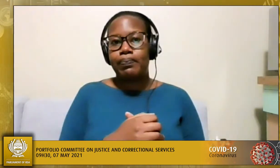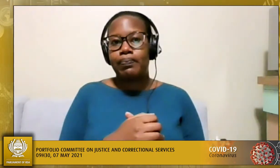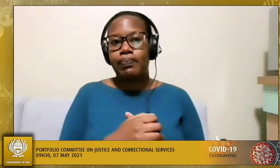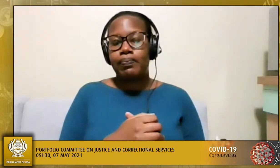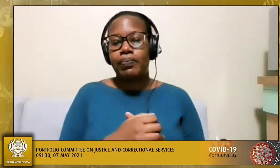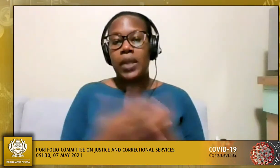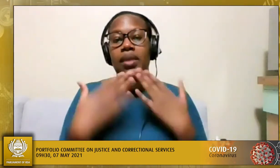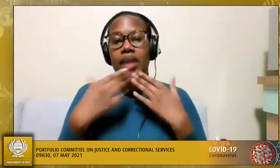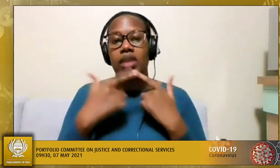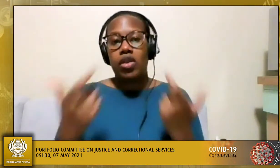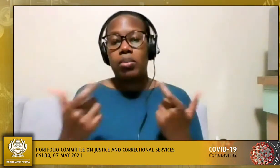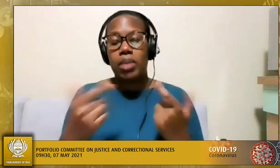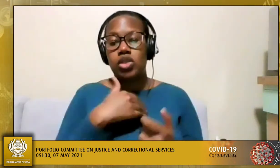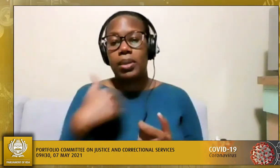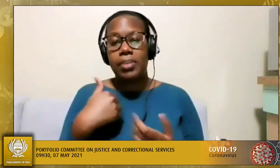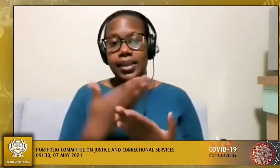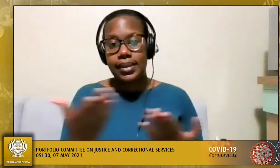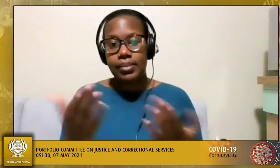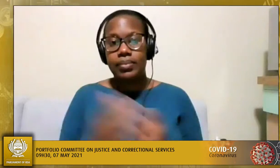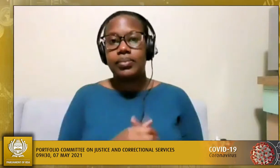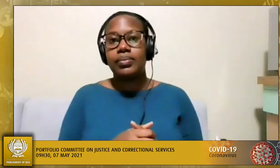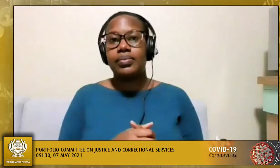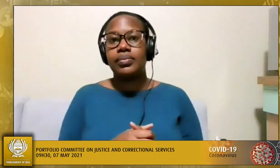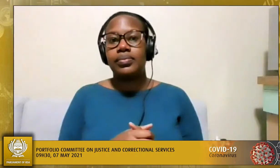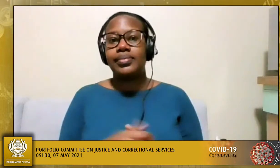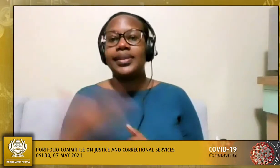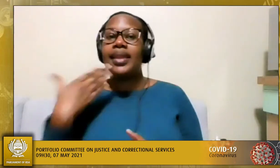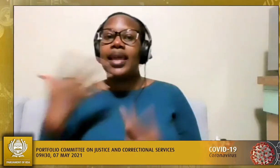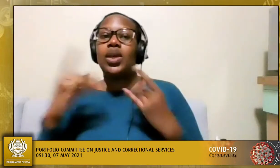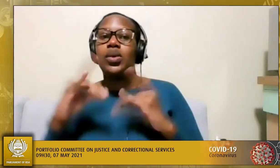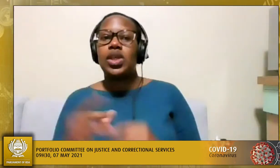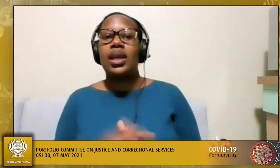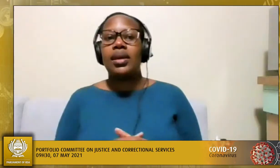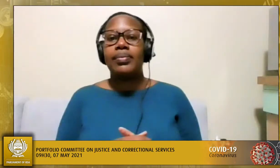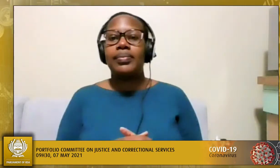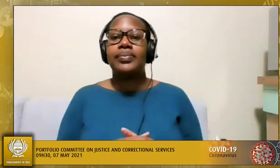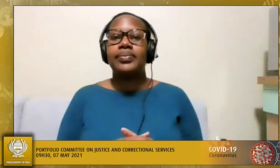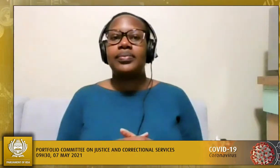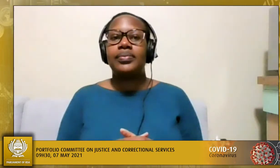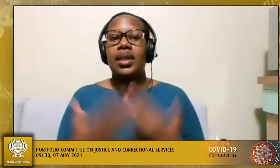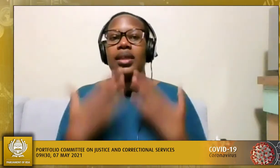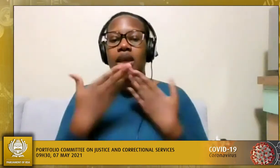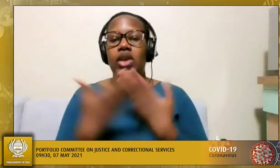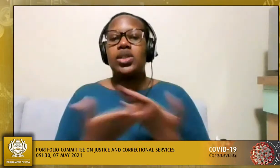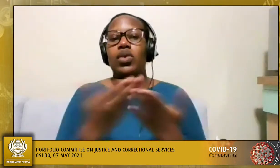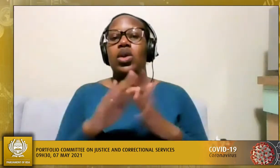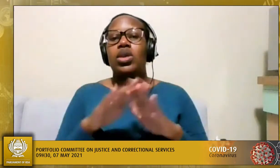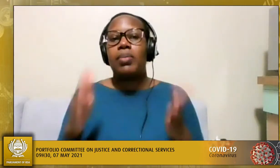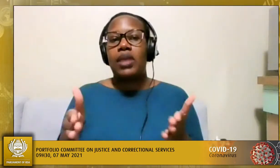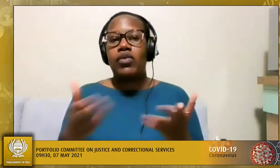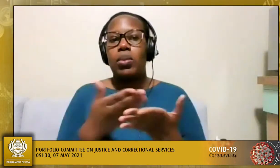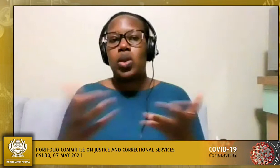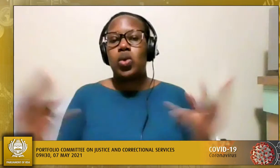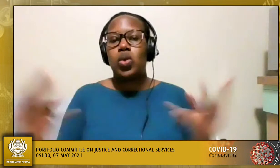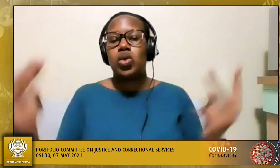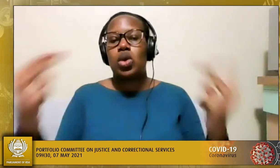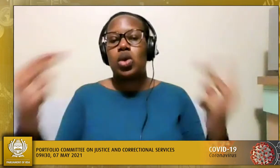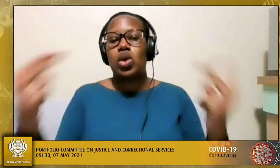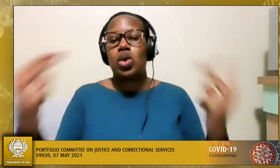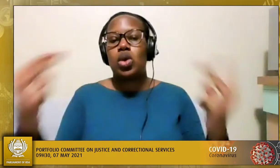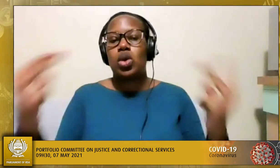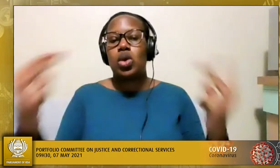thank you very much members thank you and to everybody on the platform and to those who are watching thank you